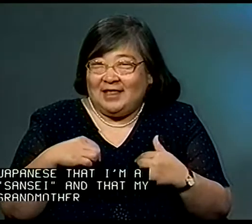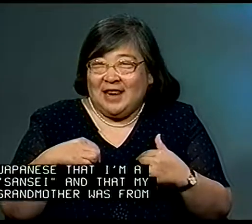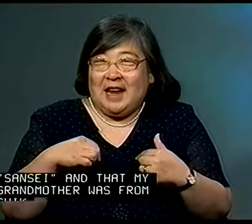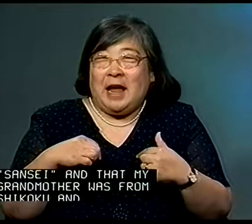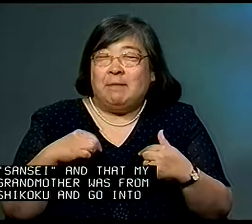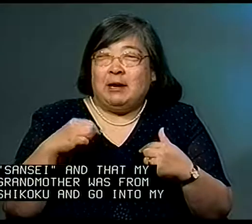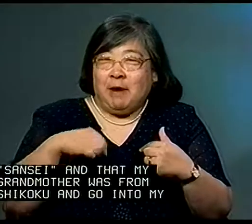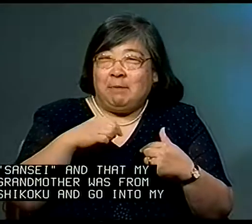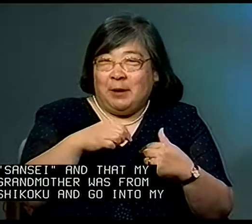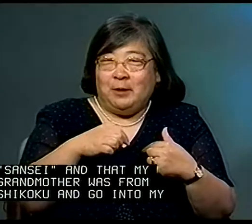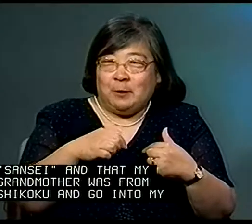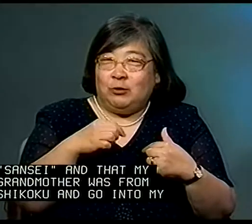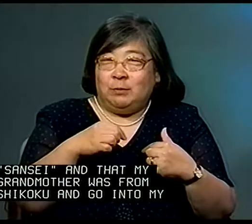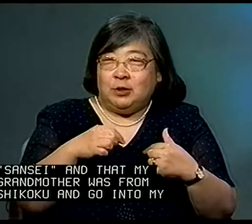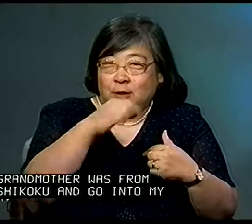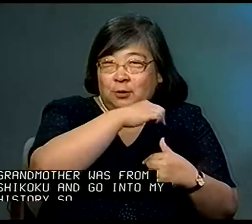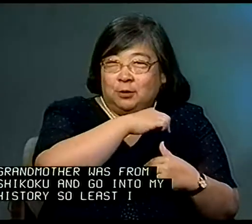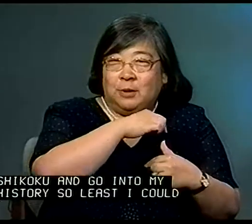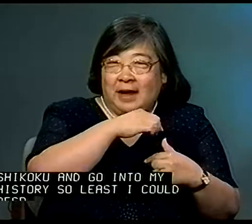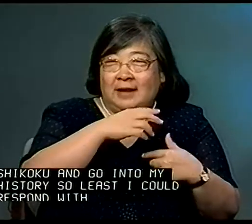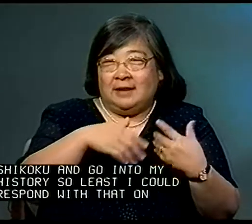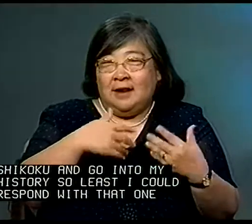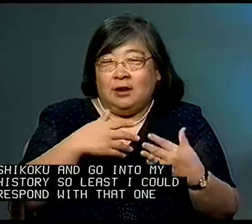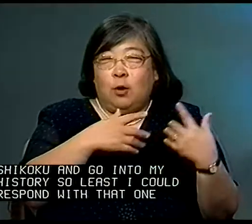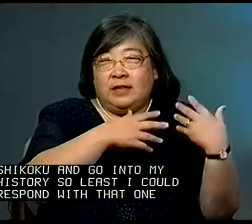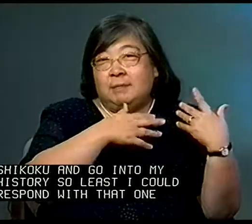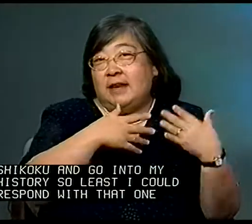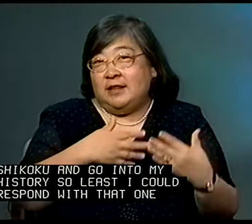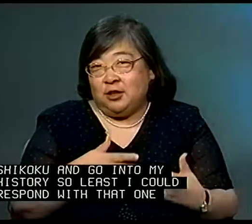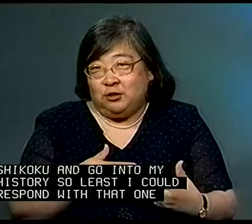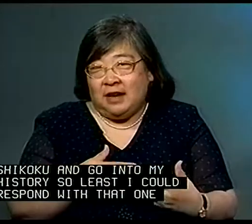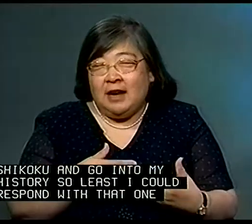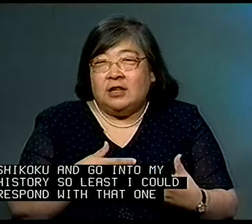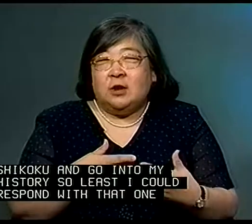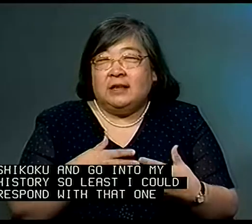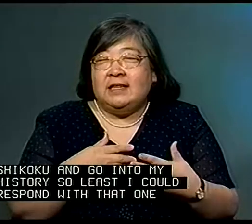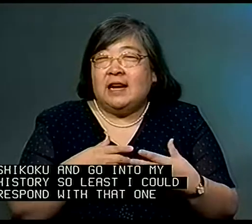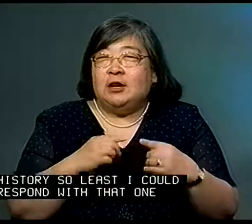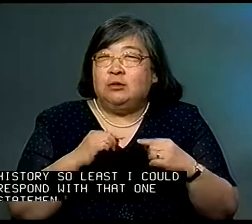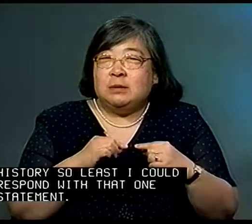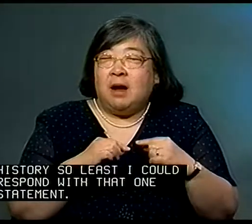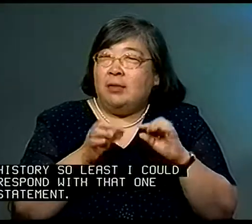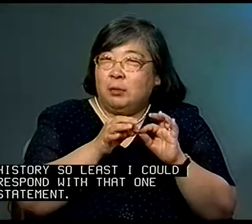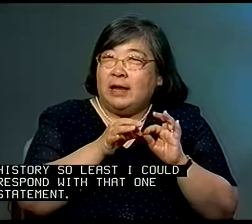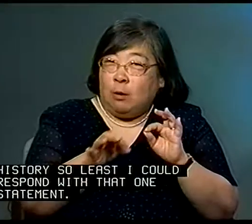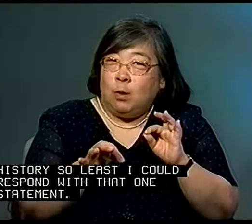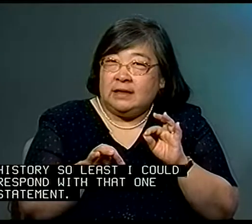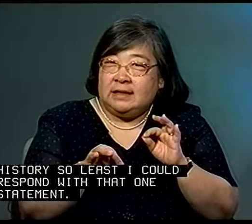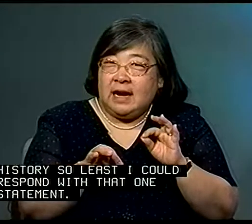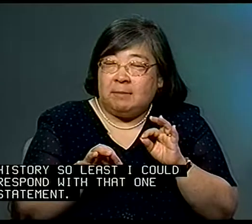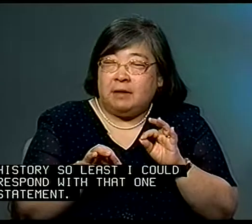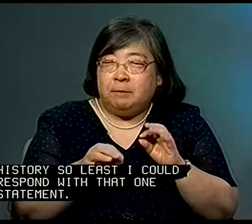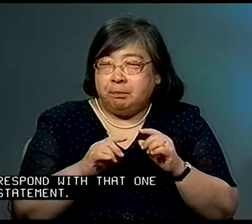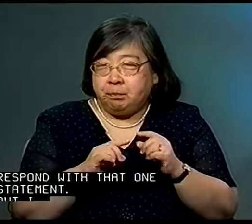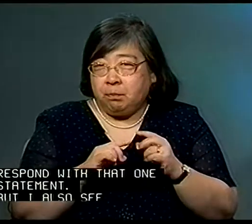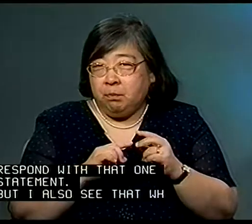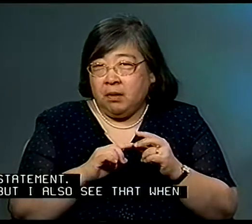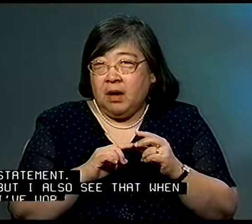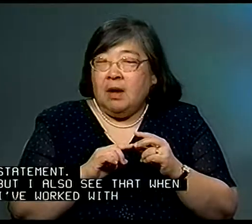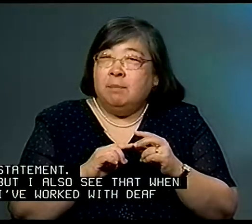sansei and my grandmother was from Shikoku and go into my history. So at least I could respond with that one statement. But